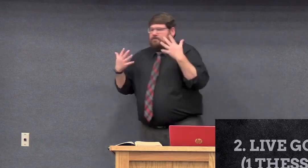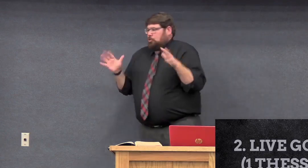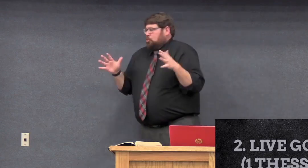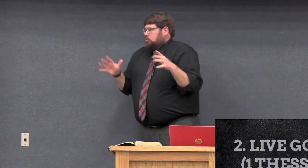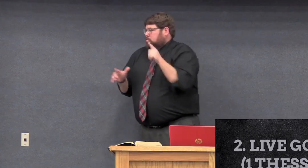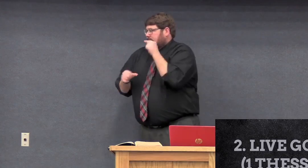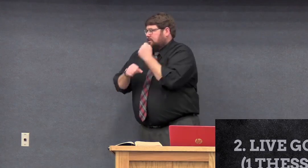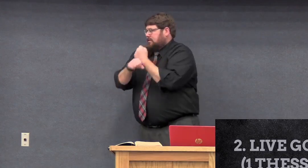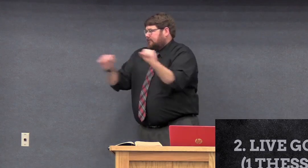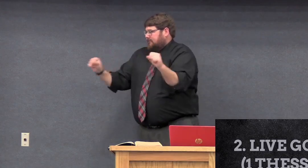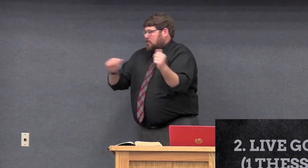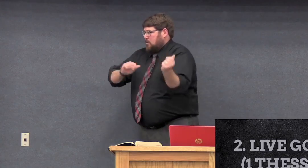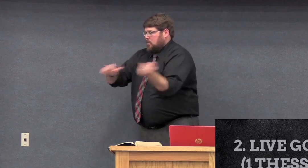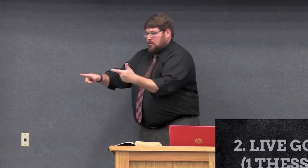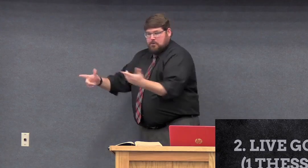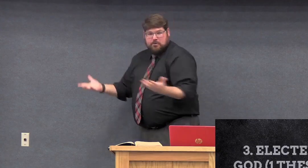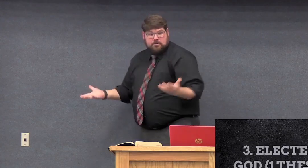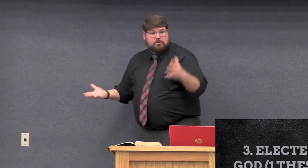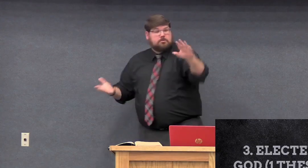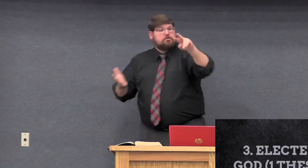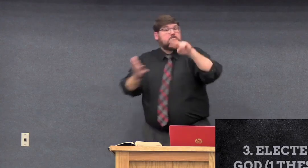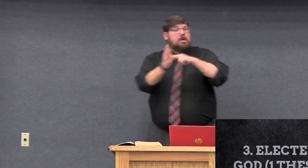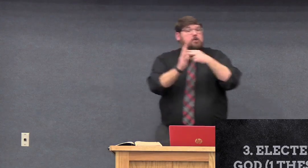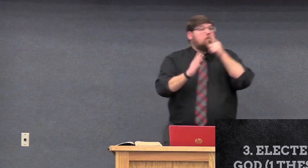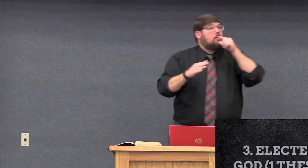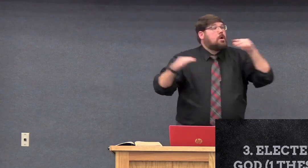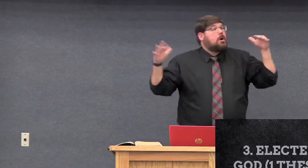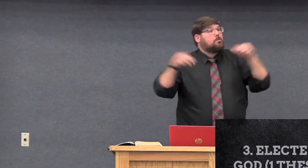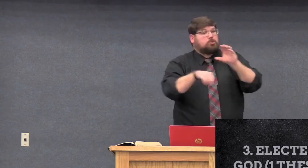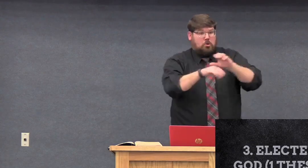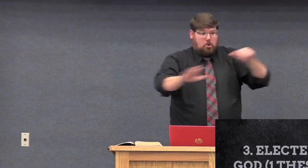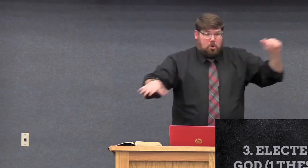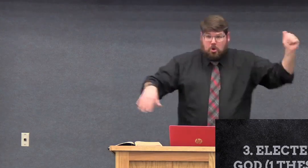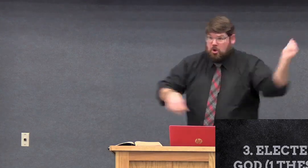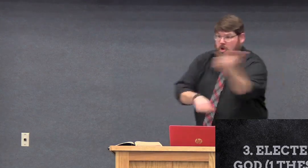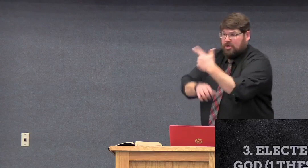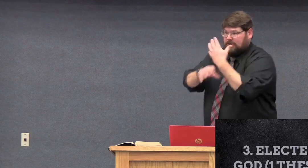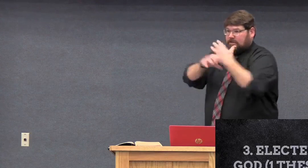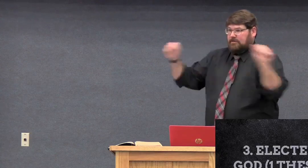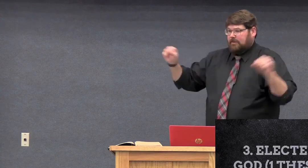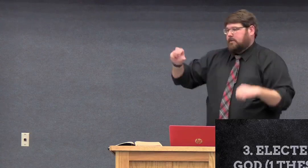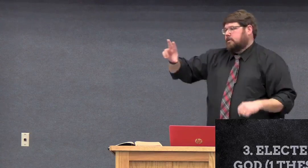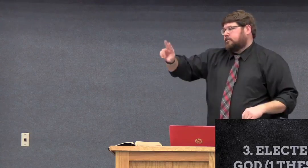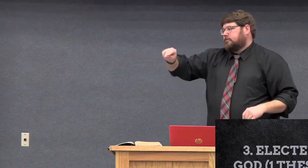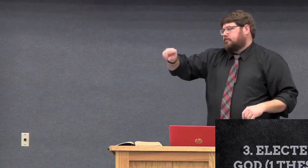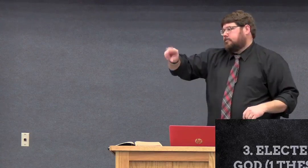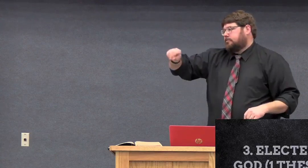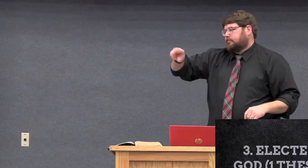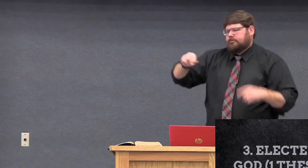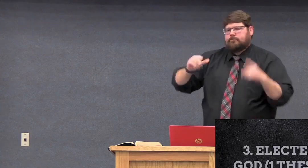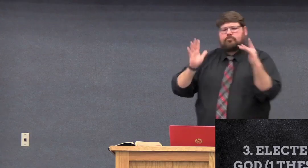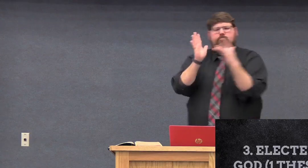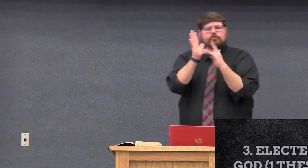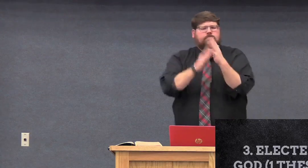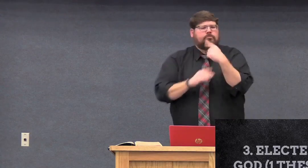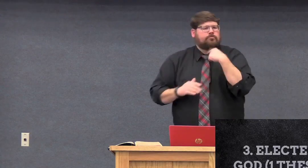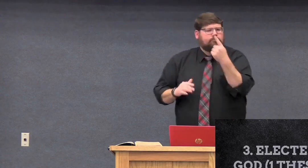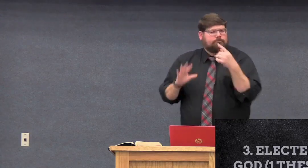Thirdly, those who are in church are saved. Now, does that mean that everyone who comes to church is saved? No.